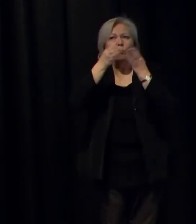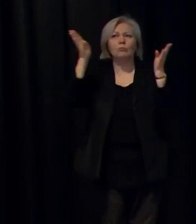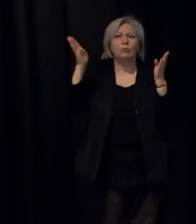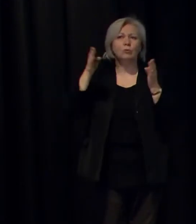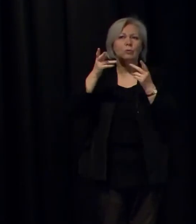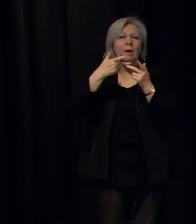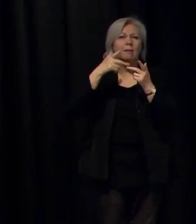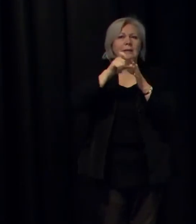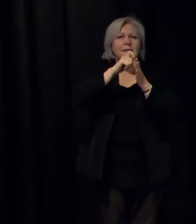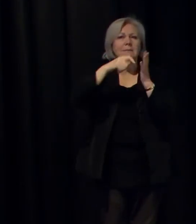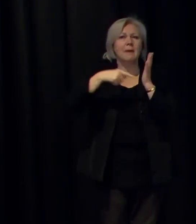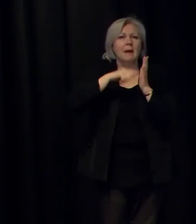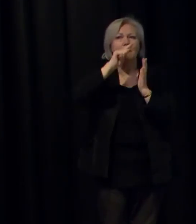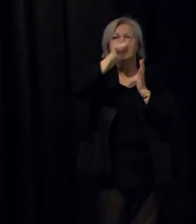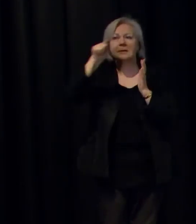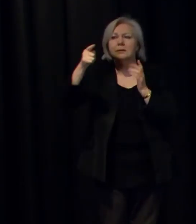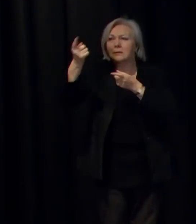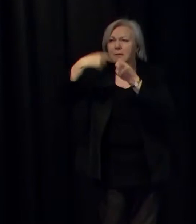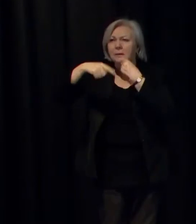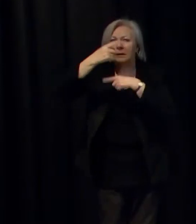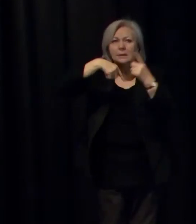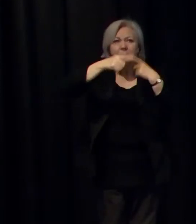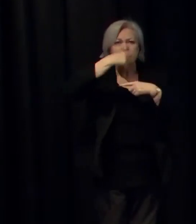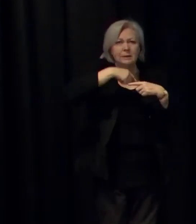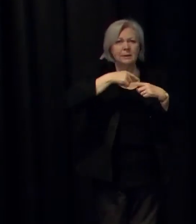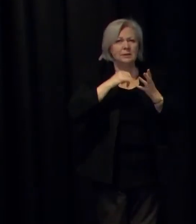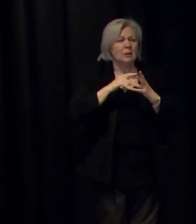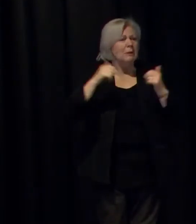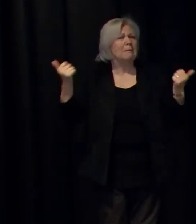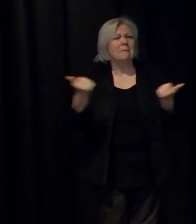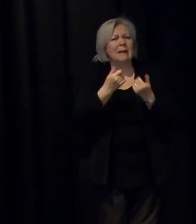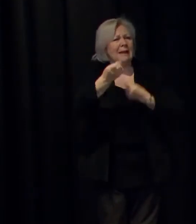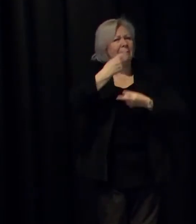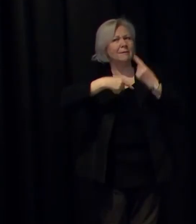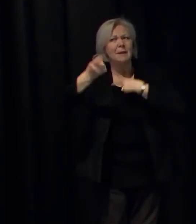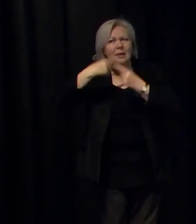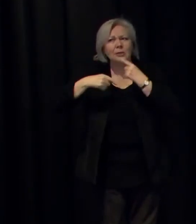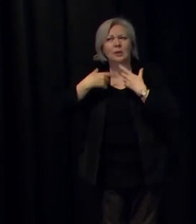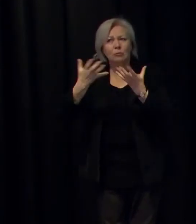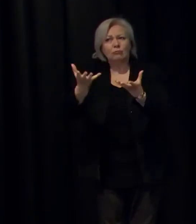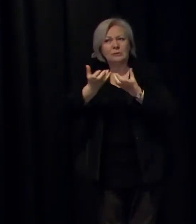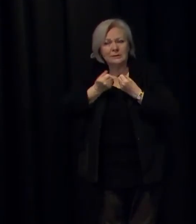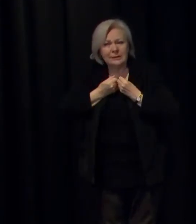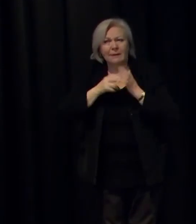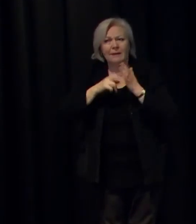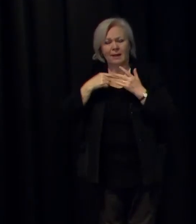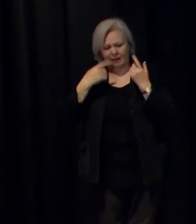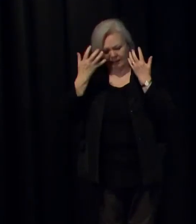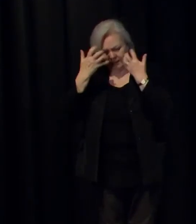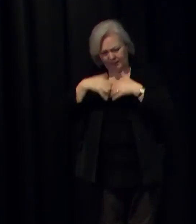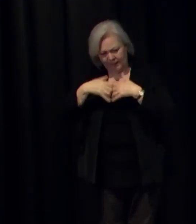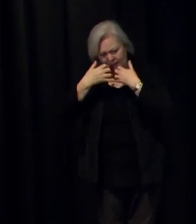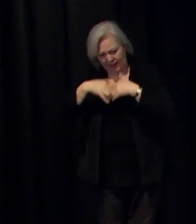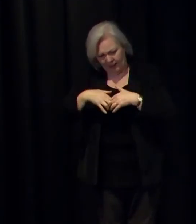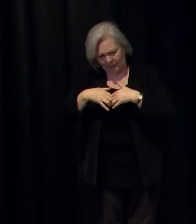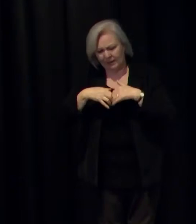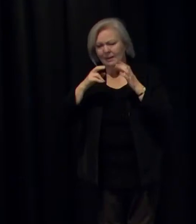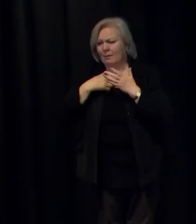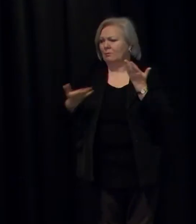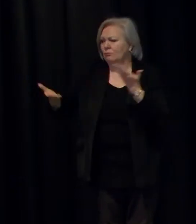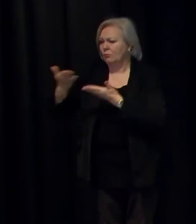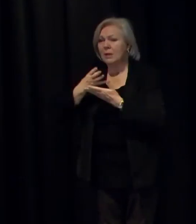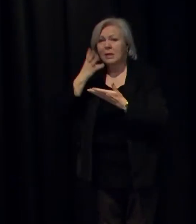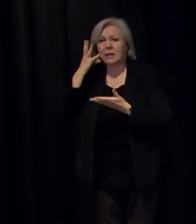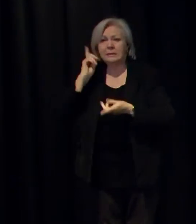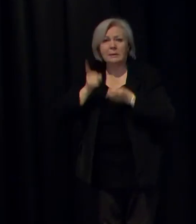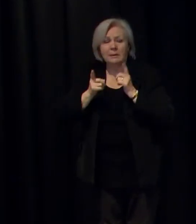view. So there's no question that there are a number of inputs, and there's no question that there are appropriately robust conversations about that. If there weren't, none